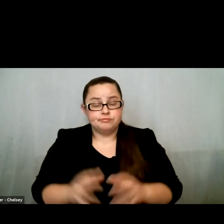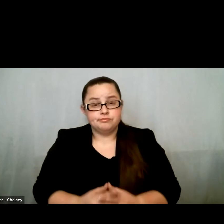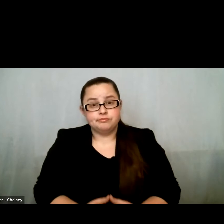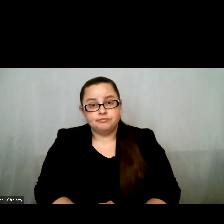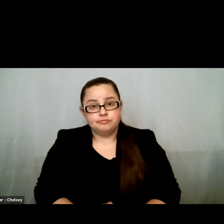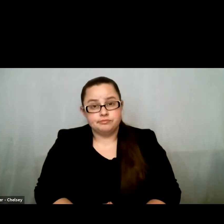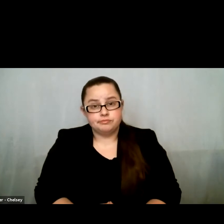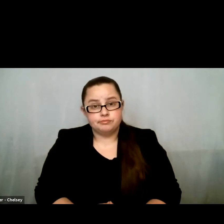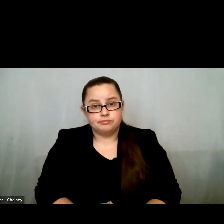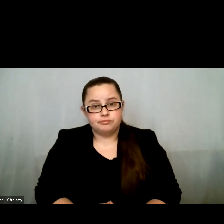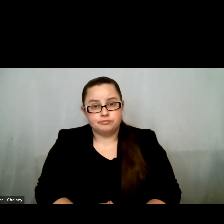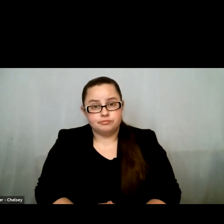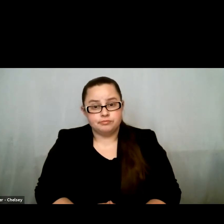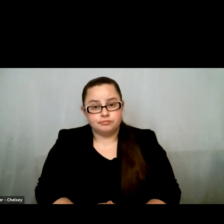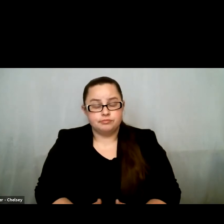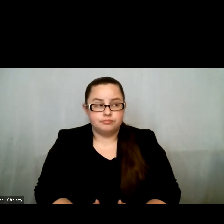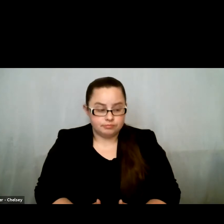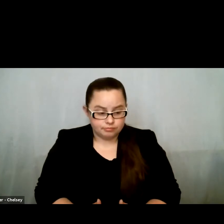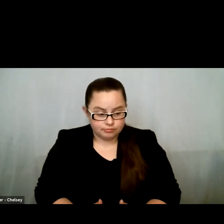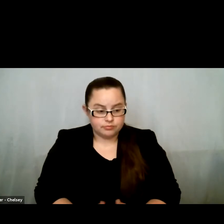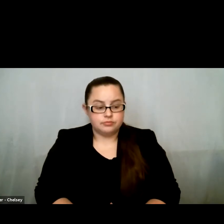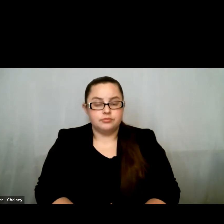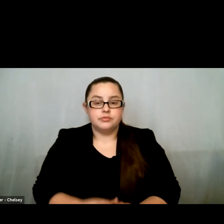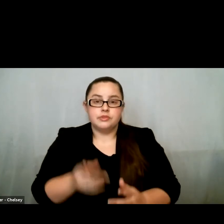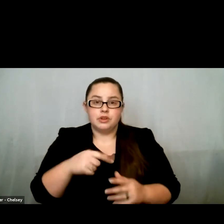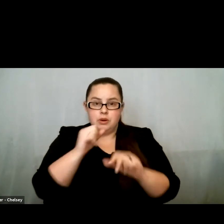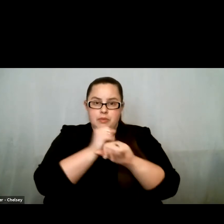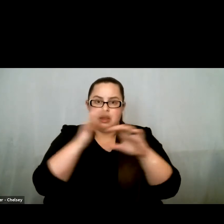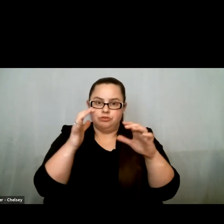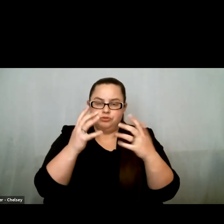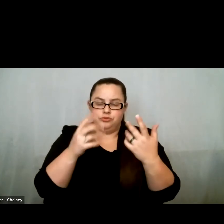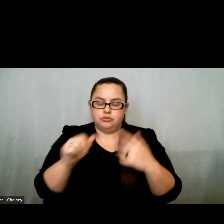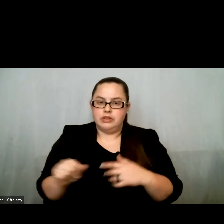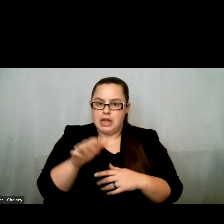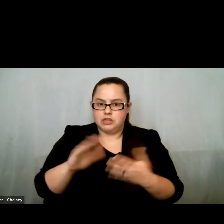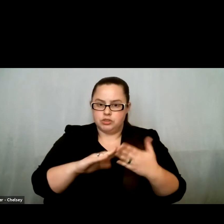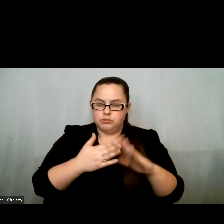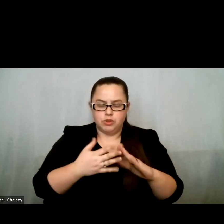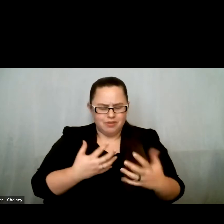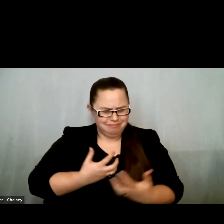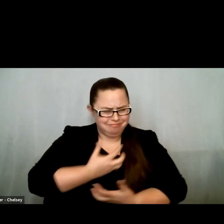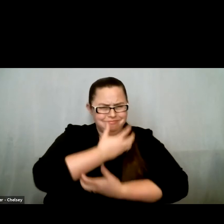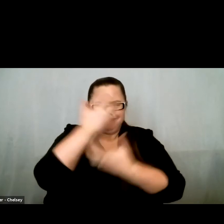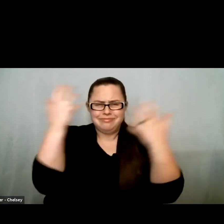Well, as you can imagine, the Asian community was outraged.